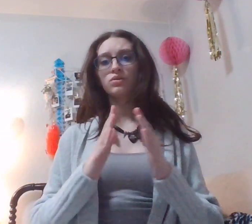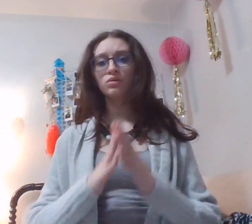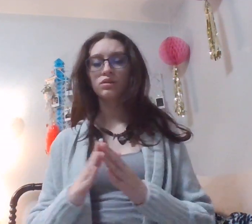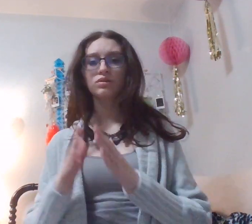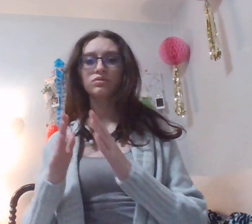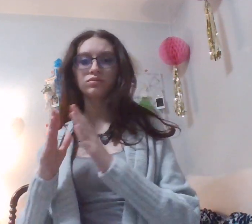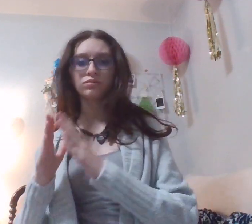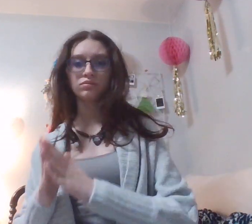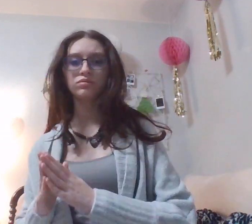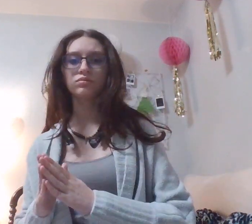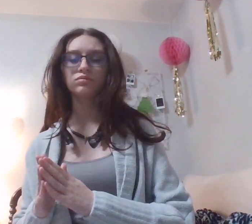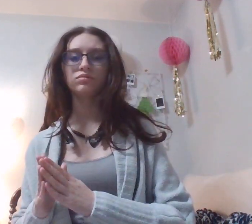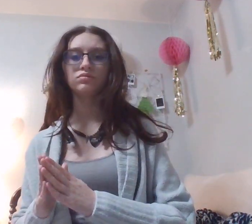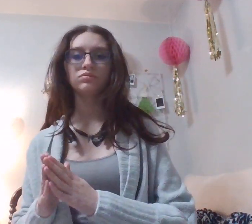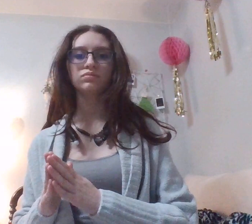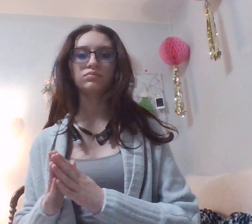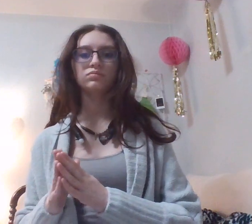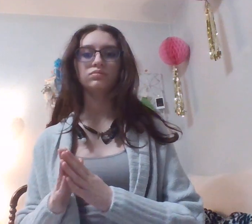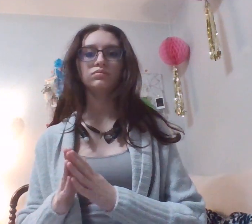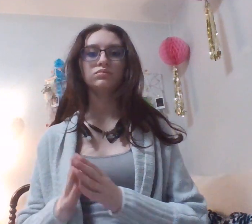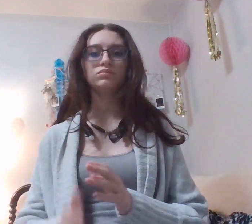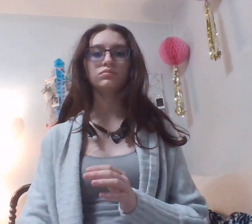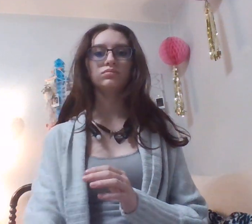I'm walking